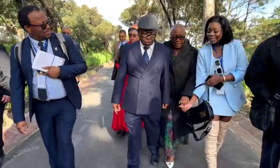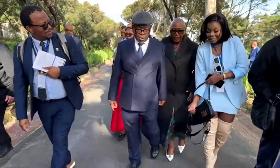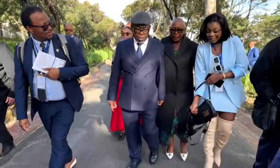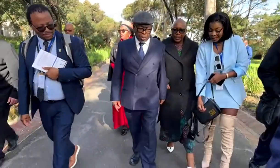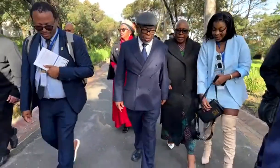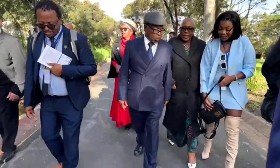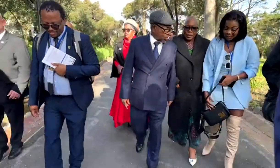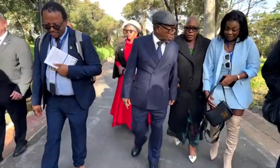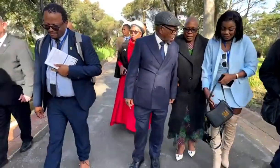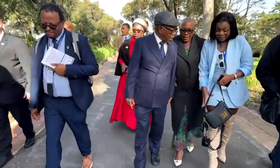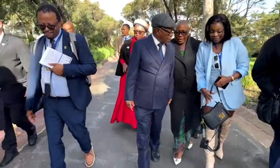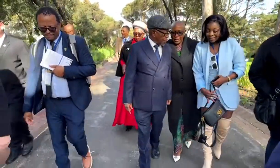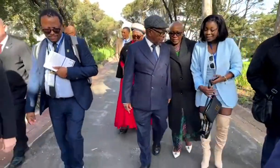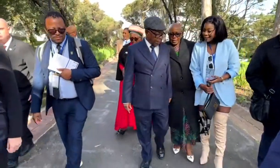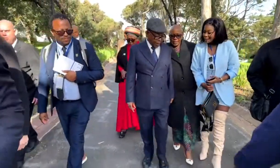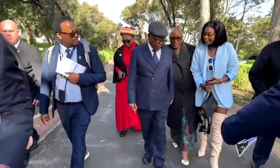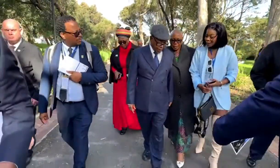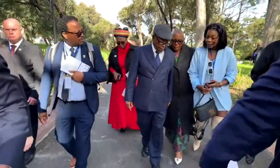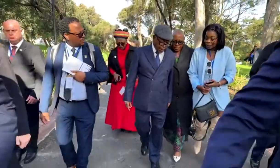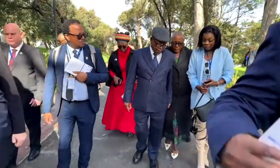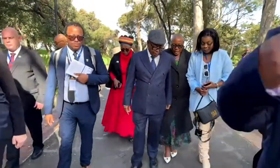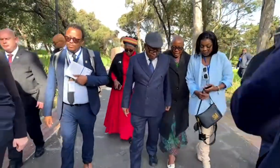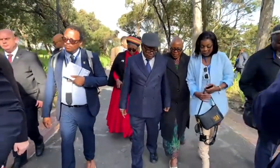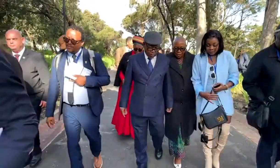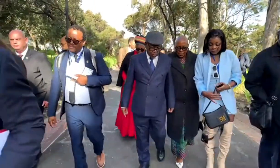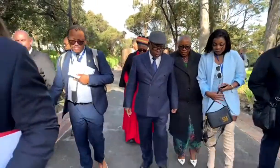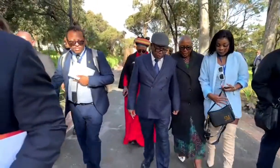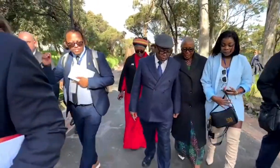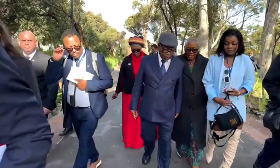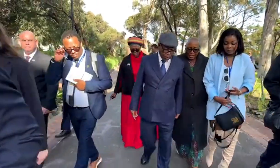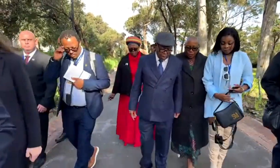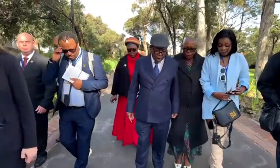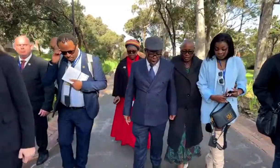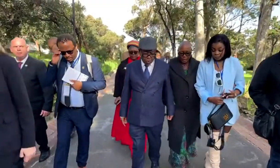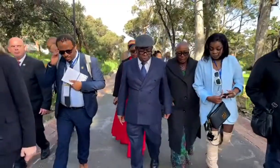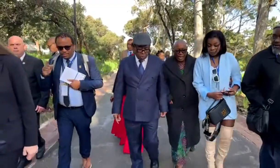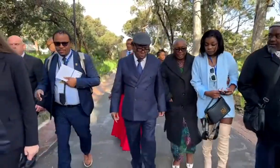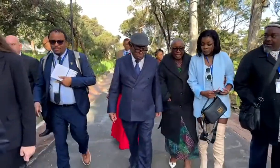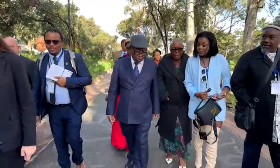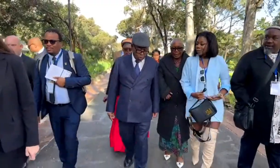company AI. Oh, nice. You see, these are the examples. These are